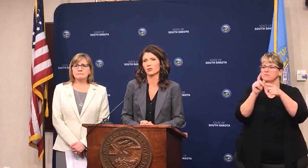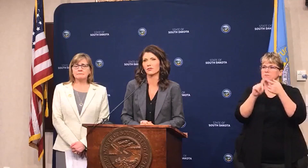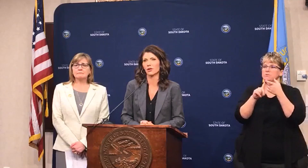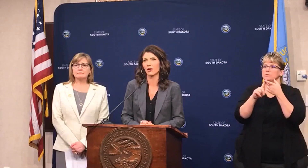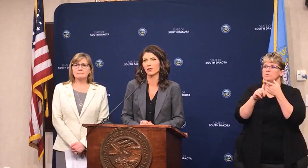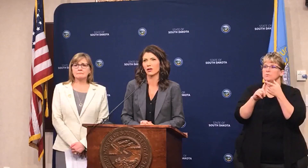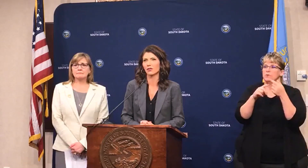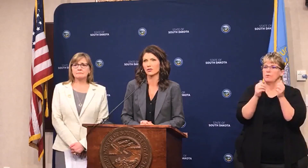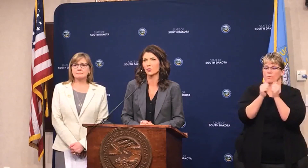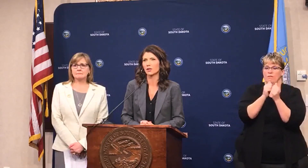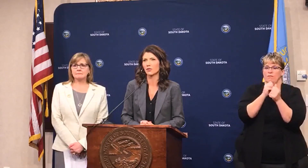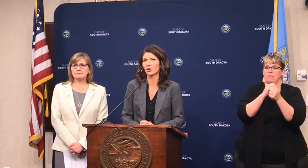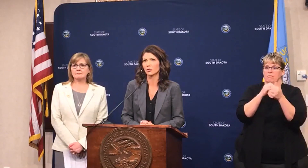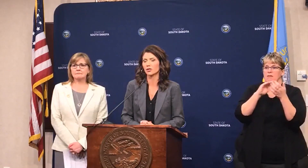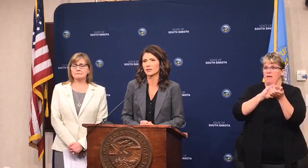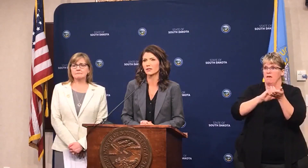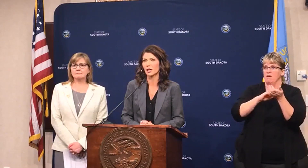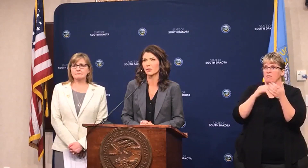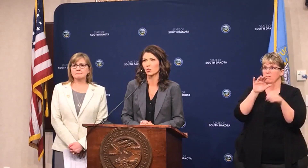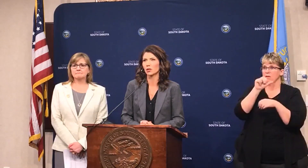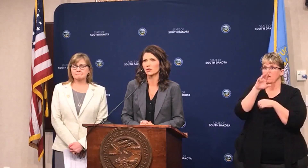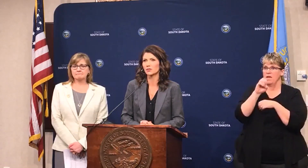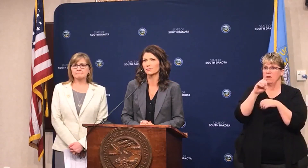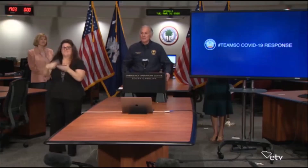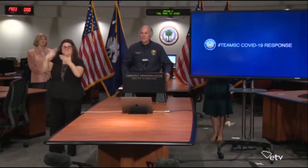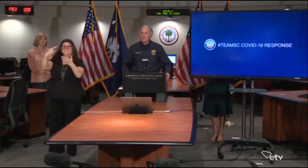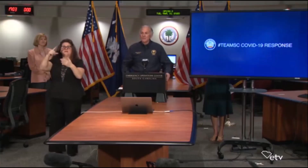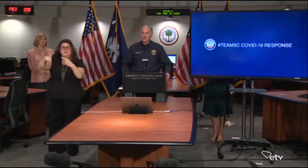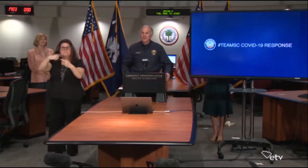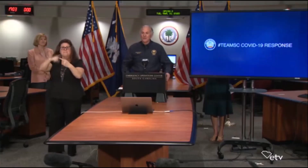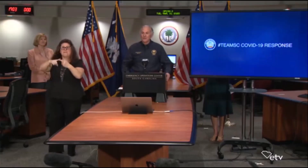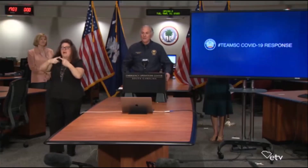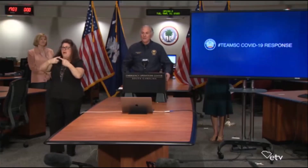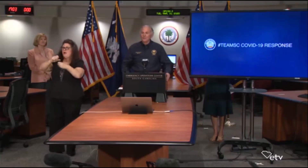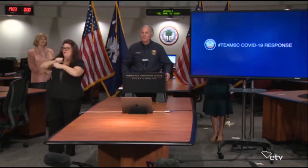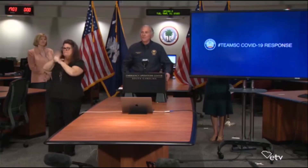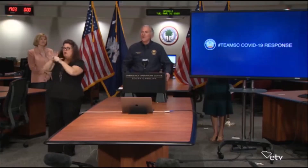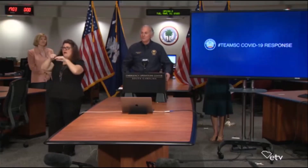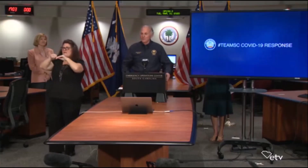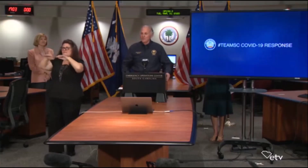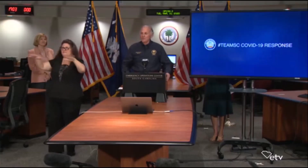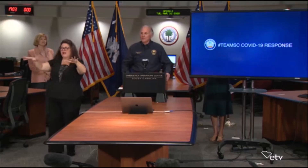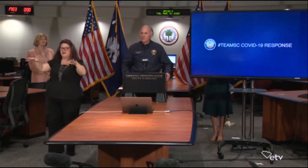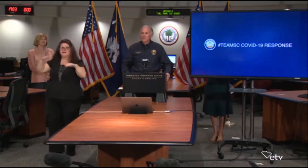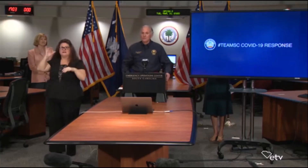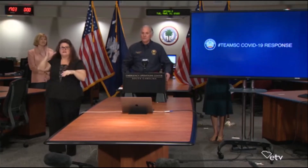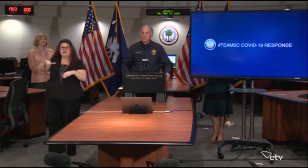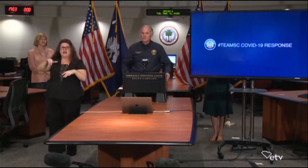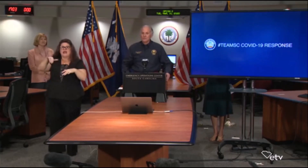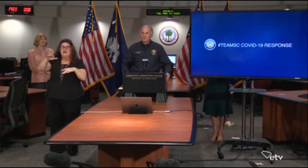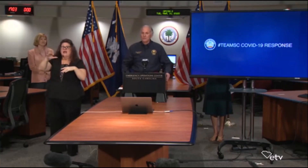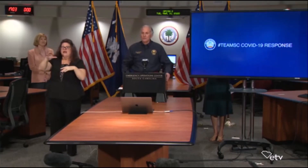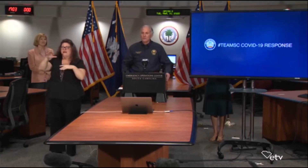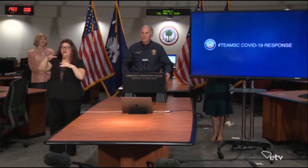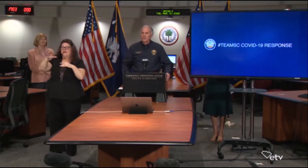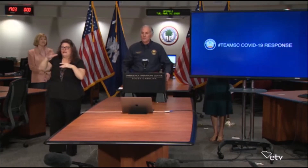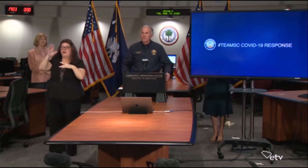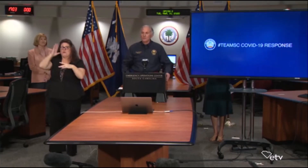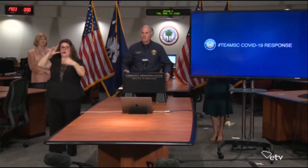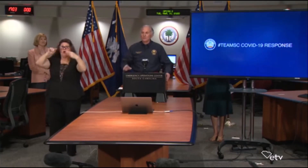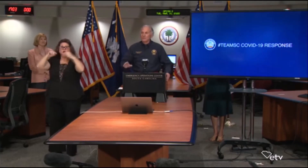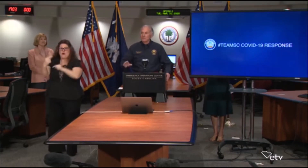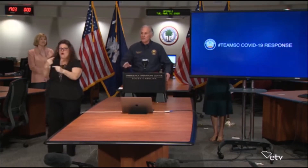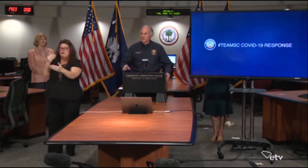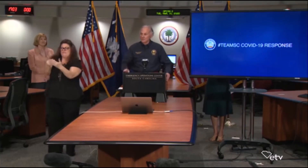to deliver health care in so many of our communities in the coming weeks. South Carolina is thriving. Now this is going to be